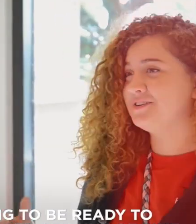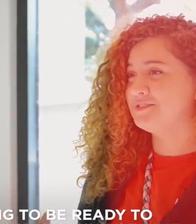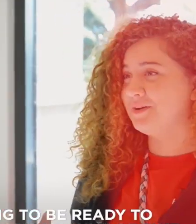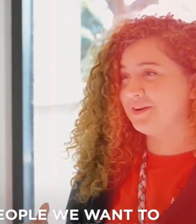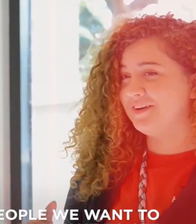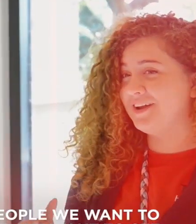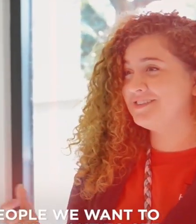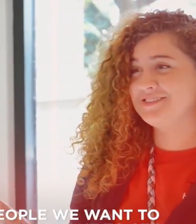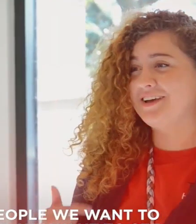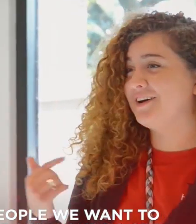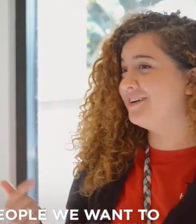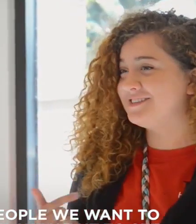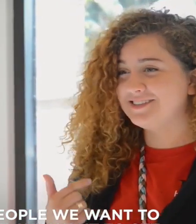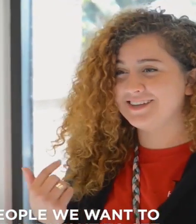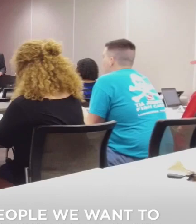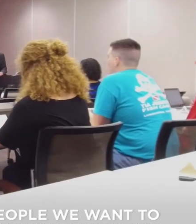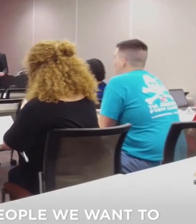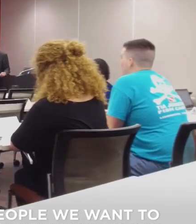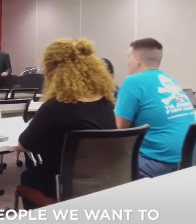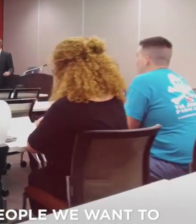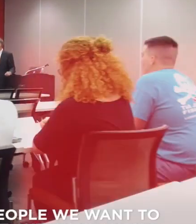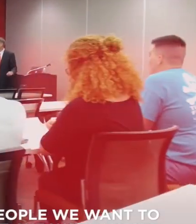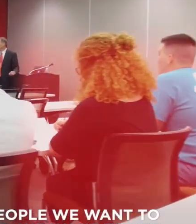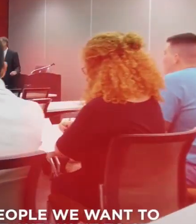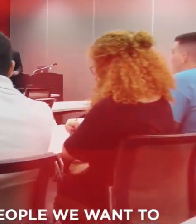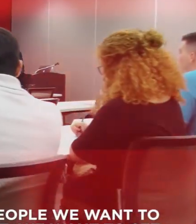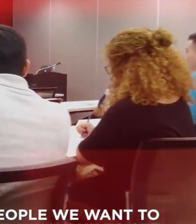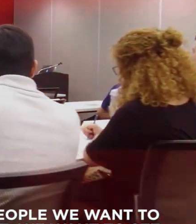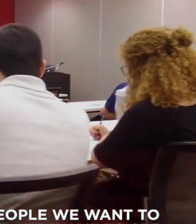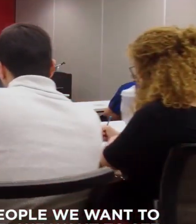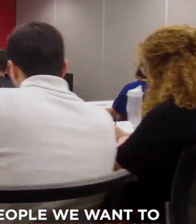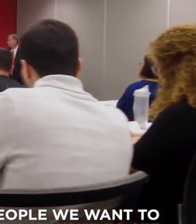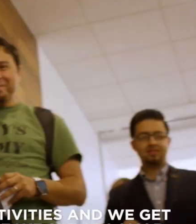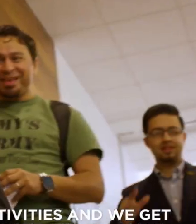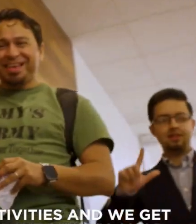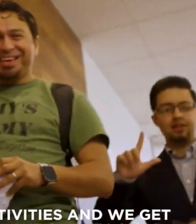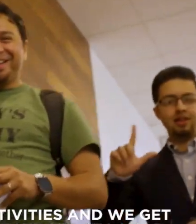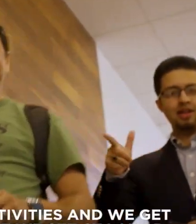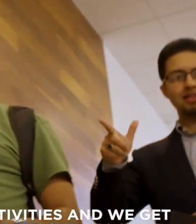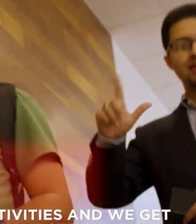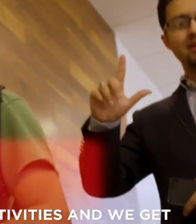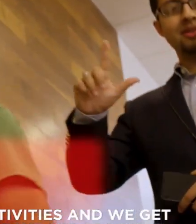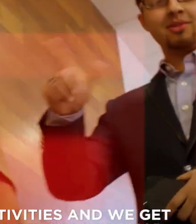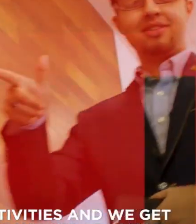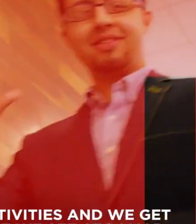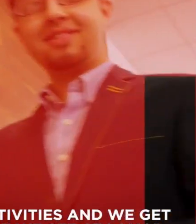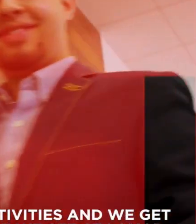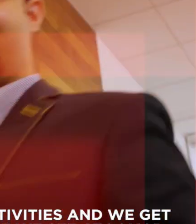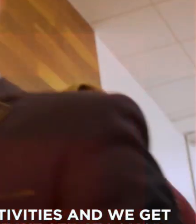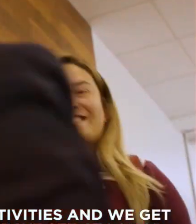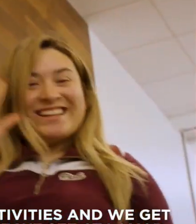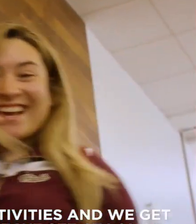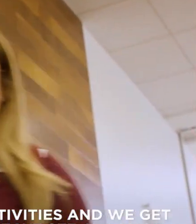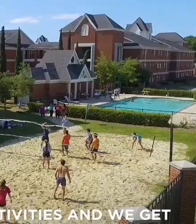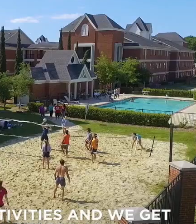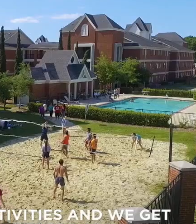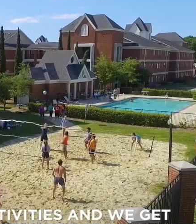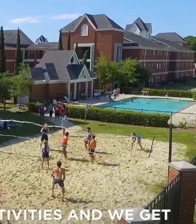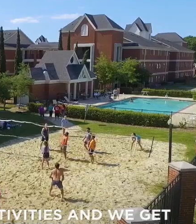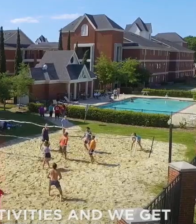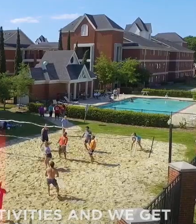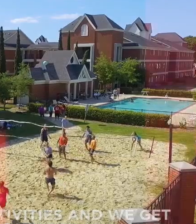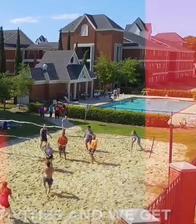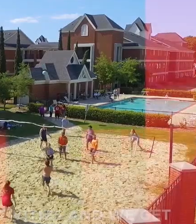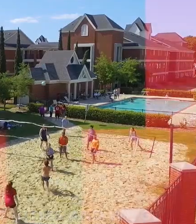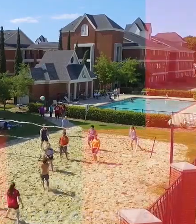short amount of time. When we look at people, we want to see work experience, we want to see extracurricular activities, and we get that from the people that we see at